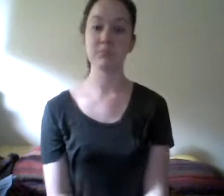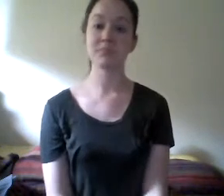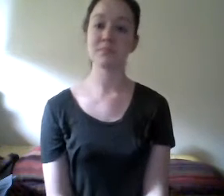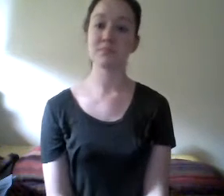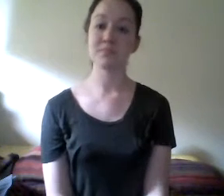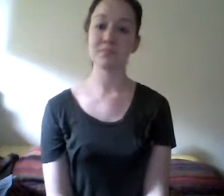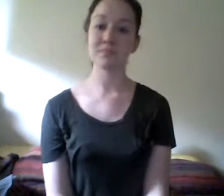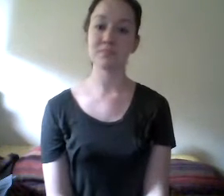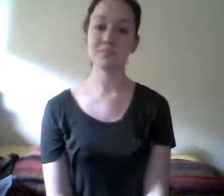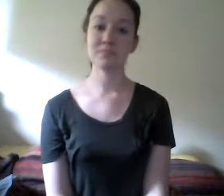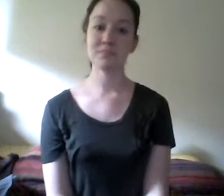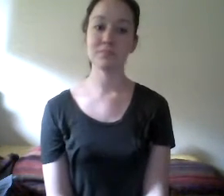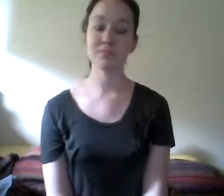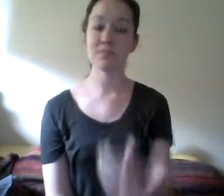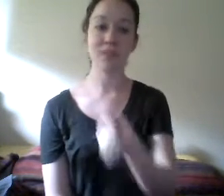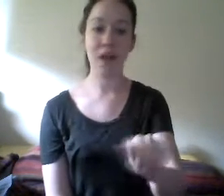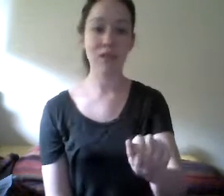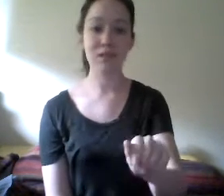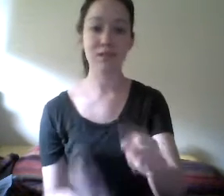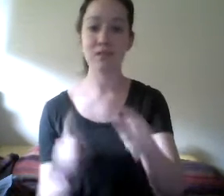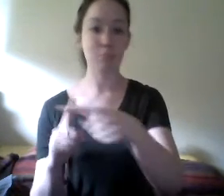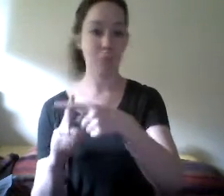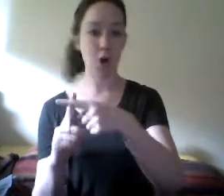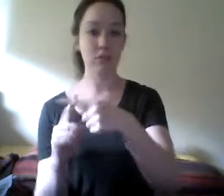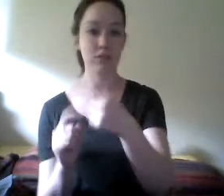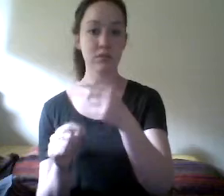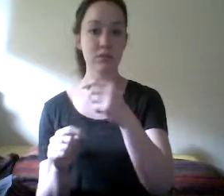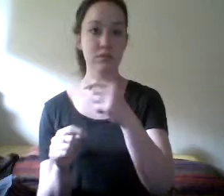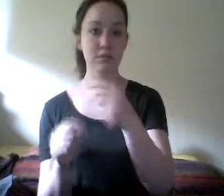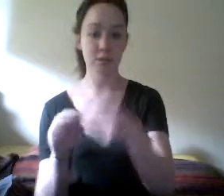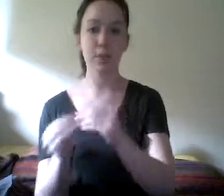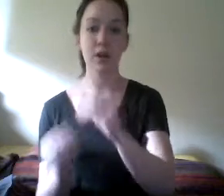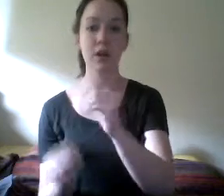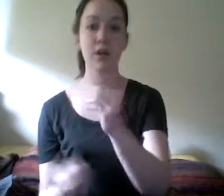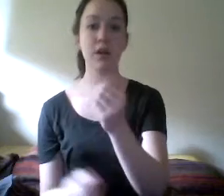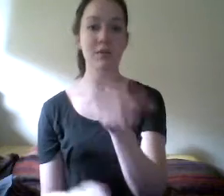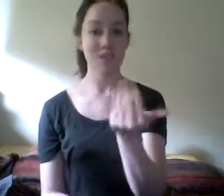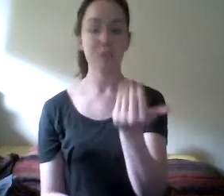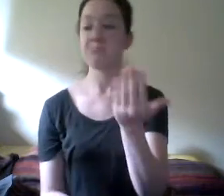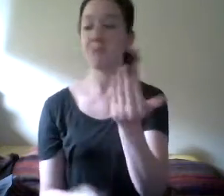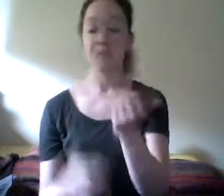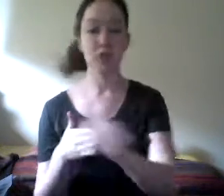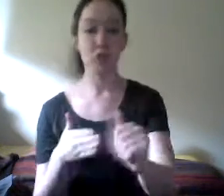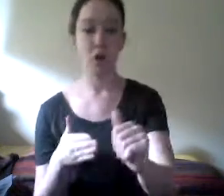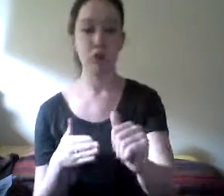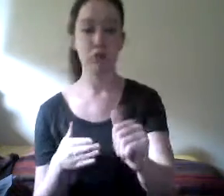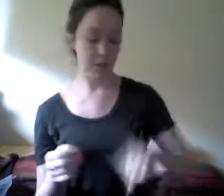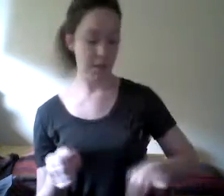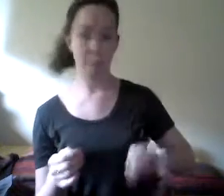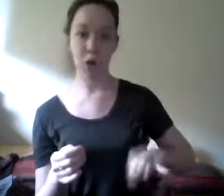Of course, any positive number, 15, is an integer. I got $15 in my pocket. So there